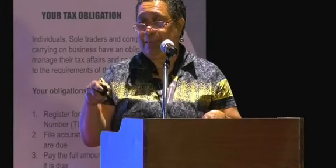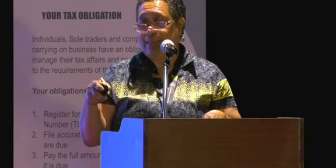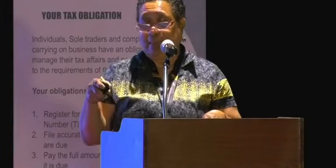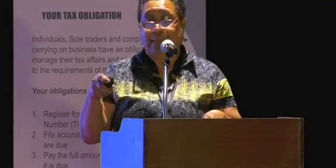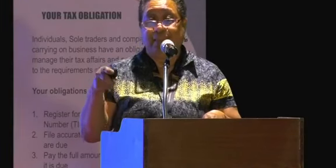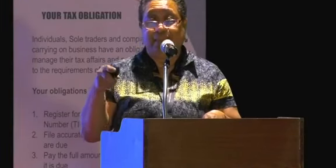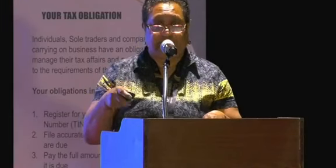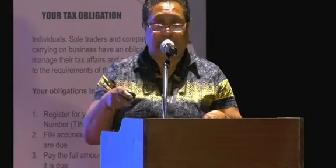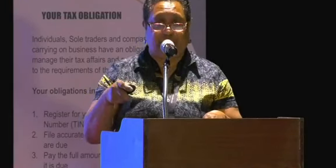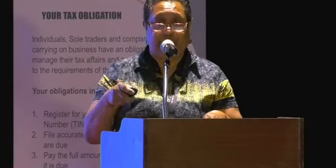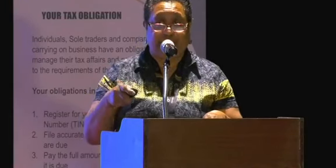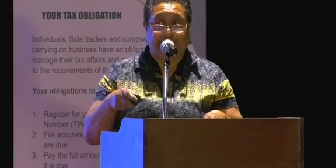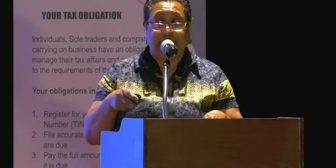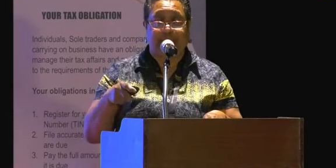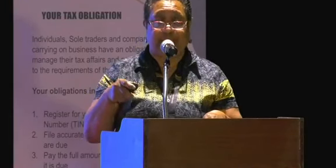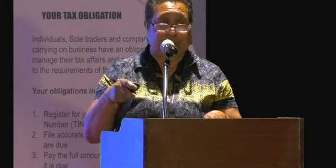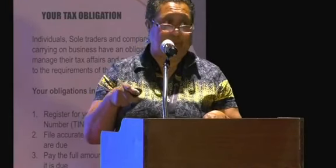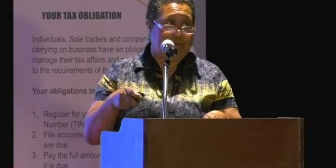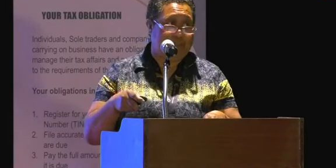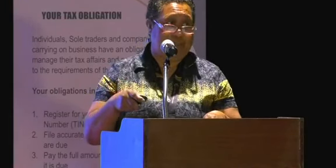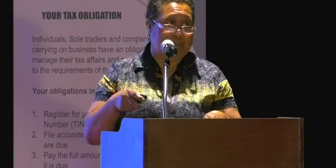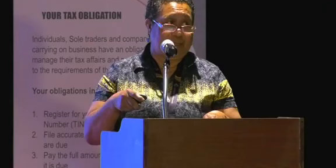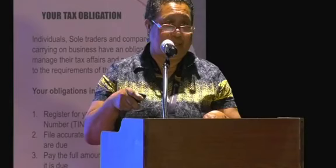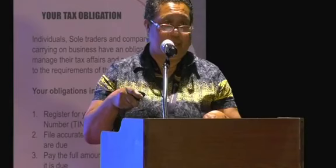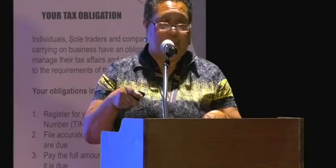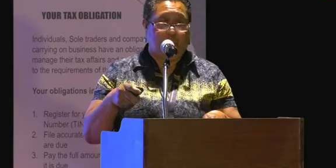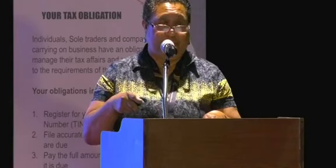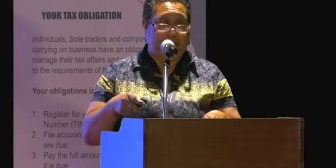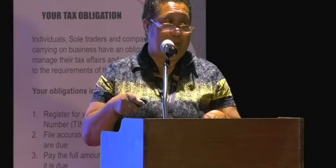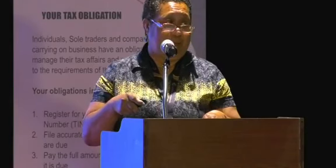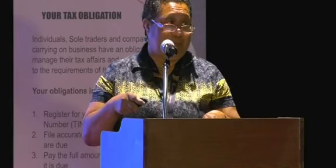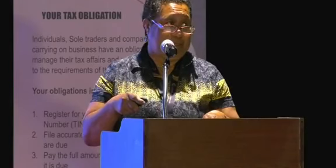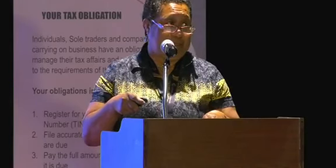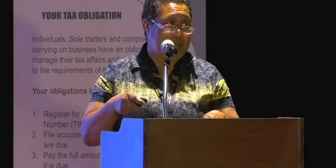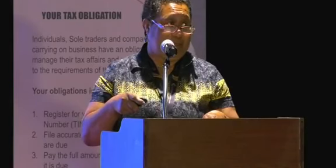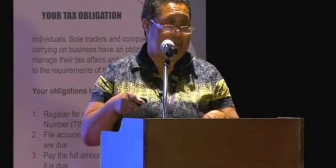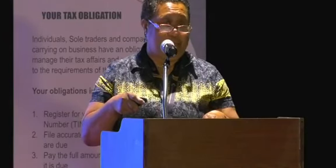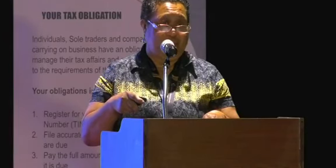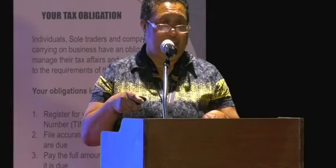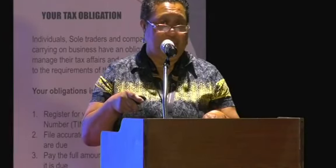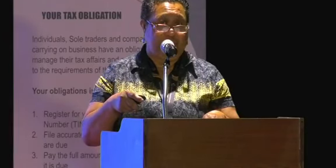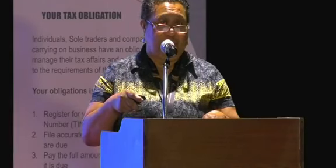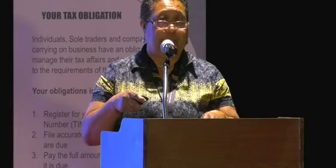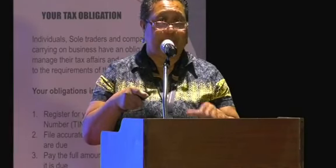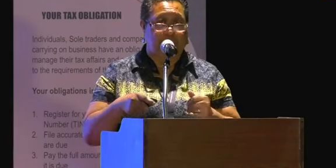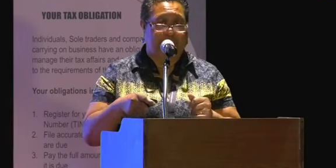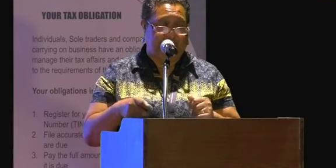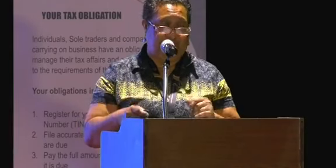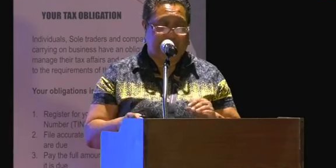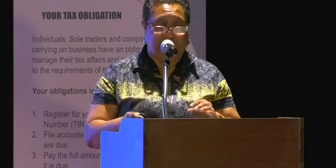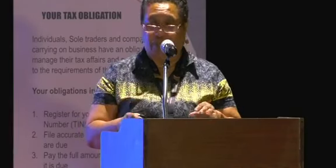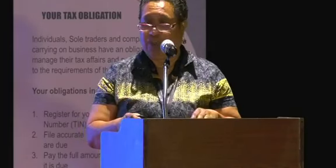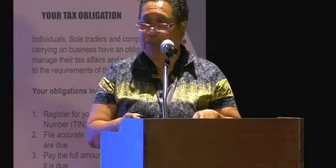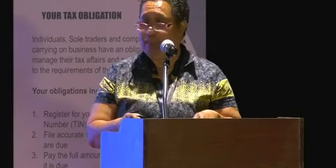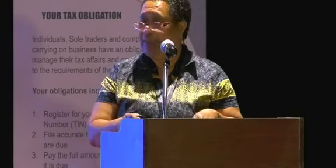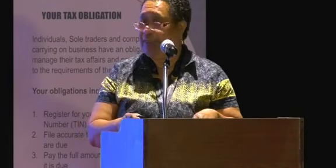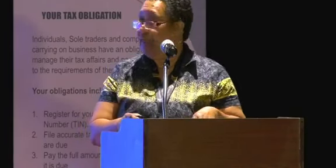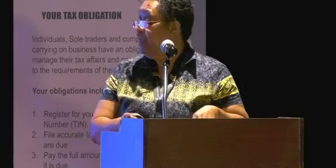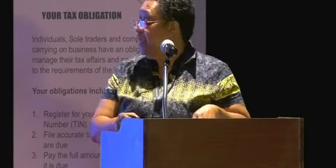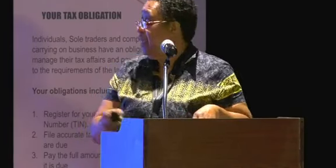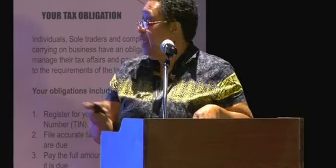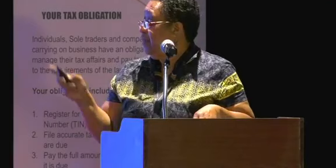payment, they start from the date that you register with the IRC. Okay, when you get your TIN